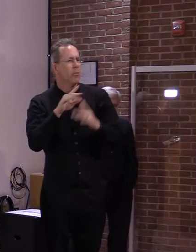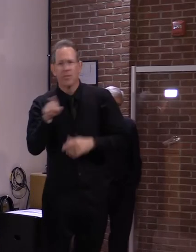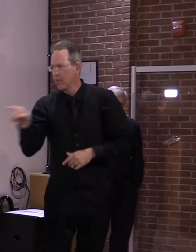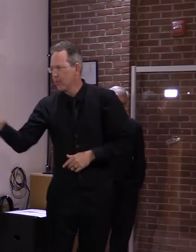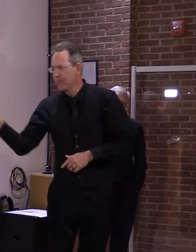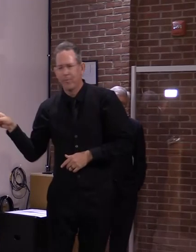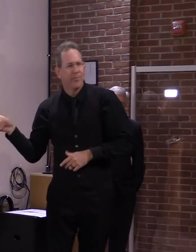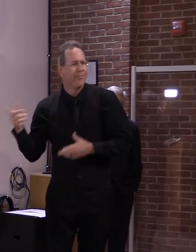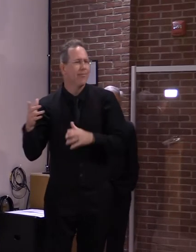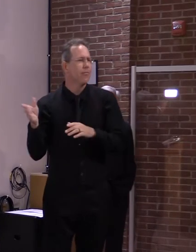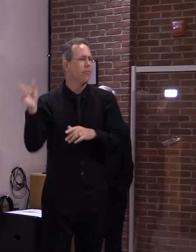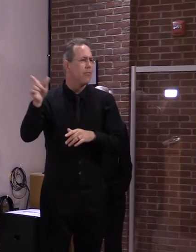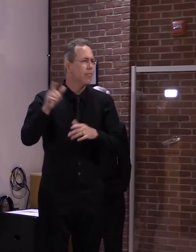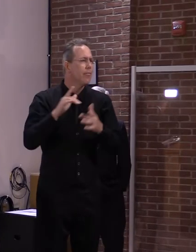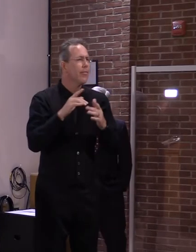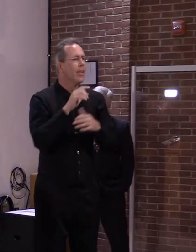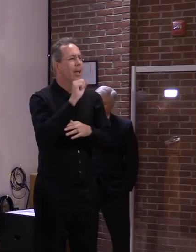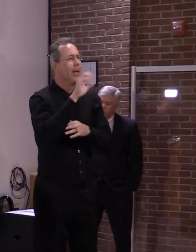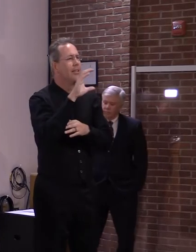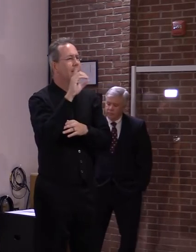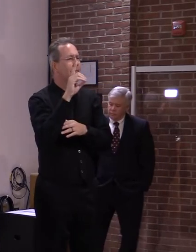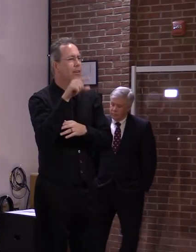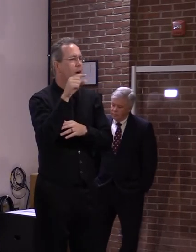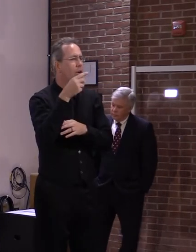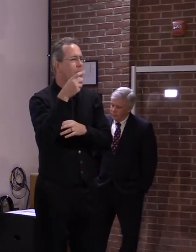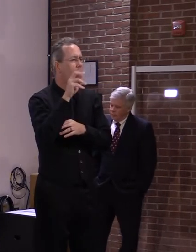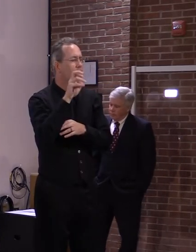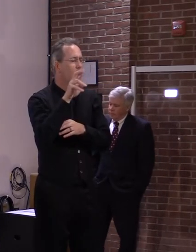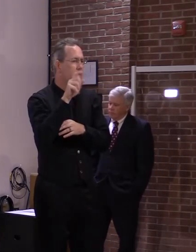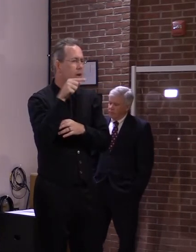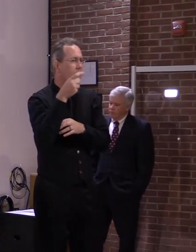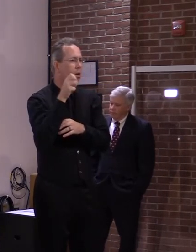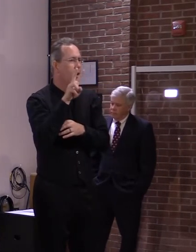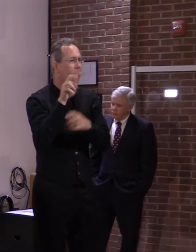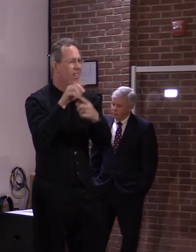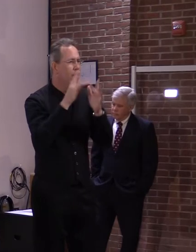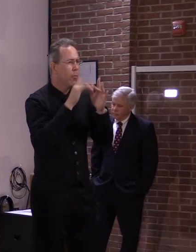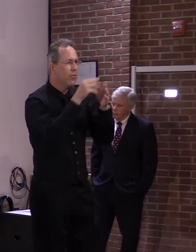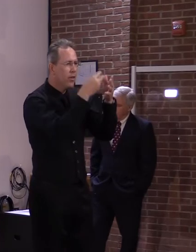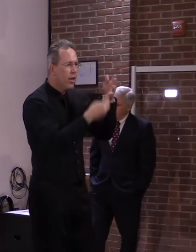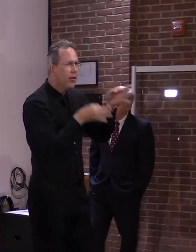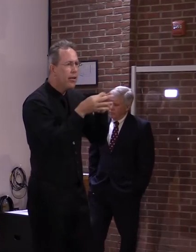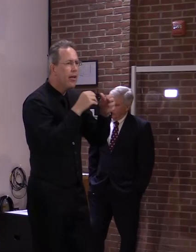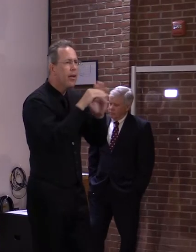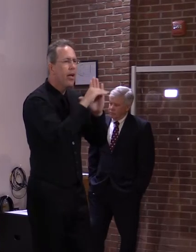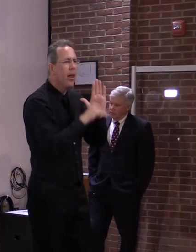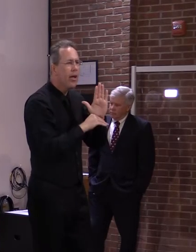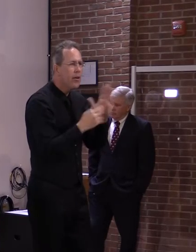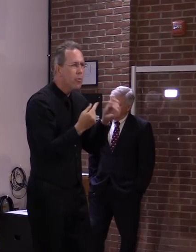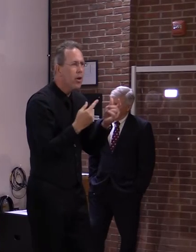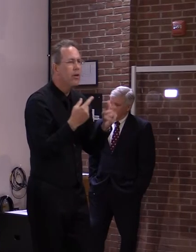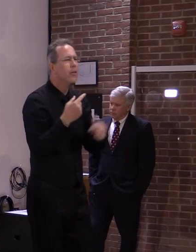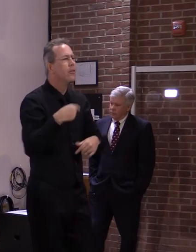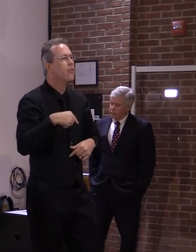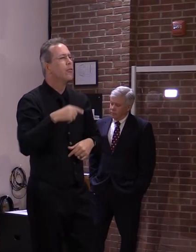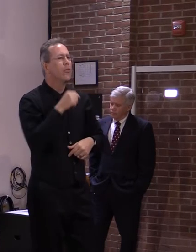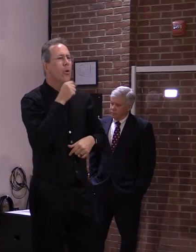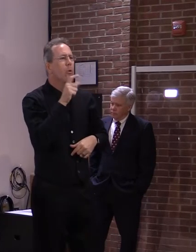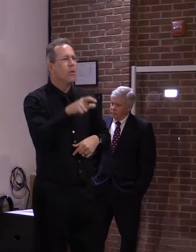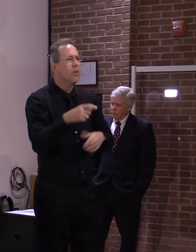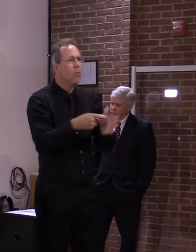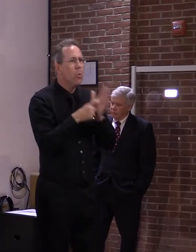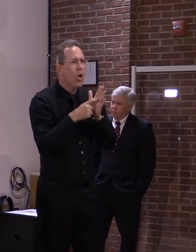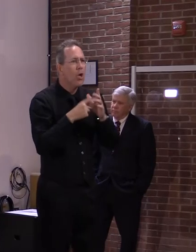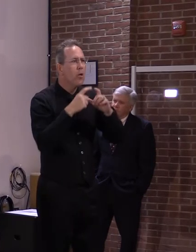just to give you a little refresher, as the governor mentioned, we no longer require masks for individuals who are